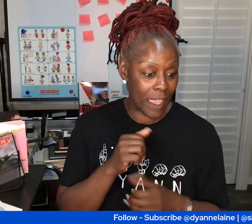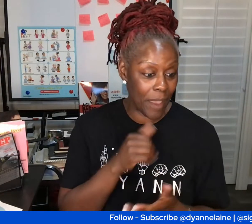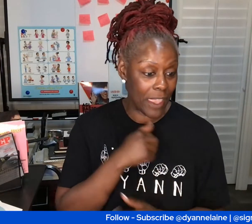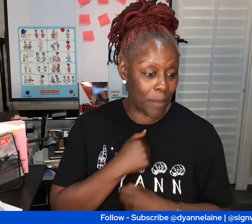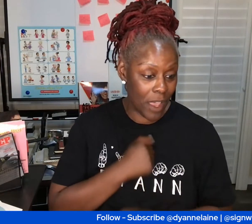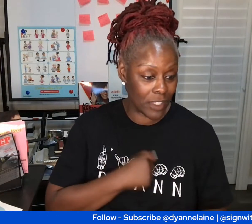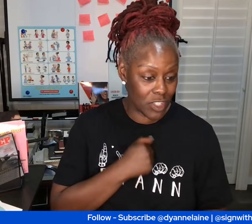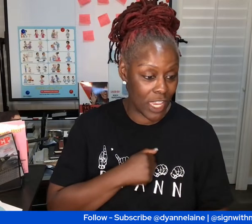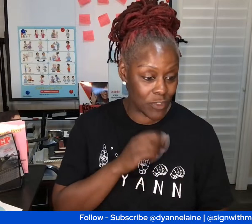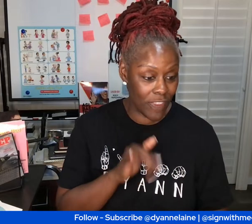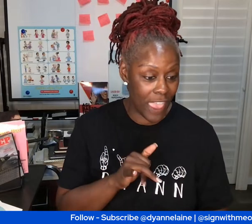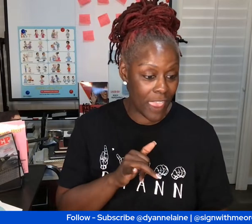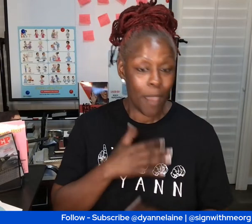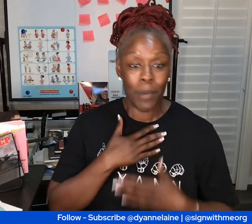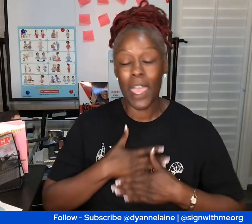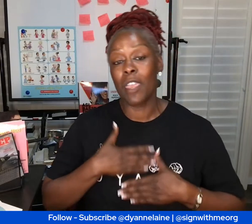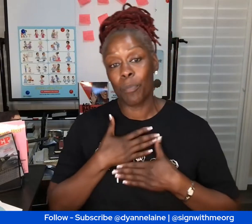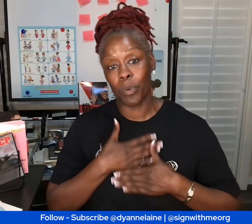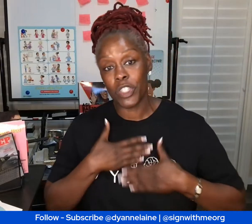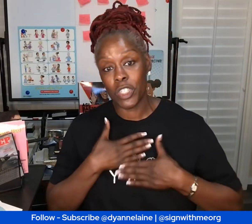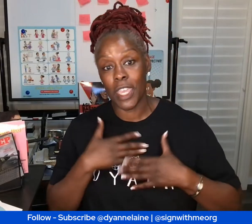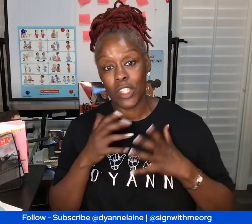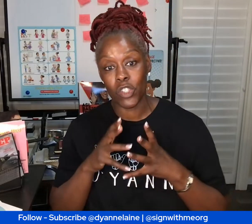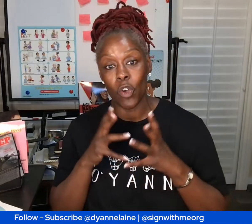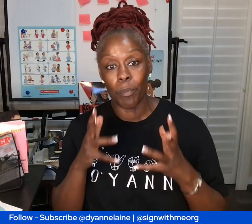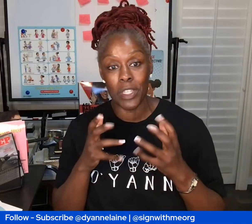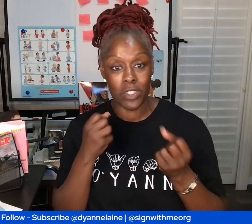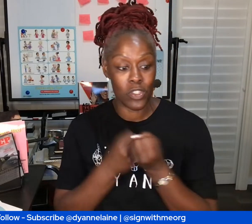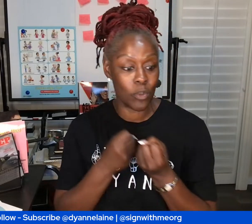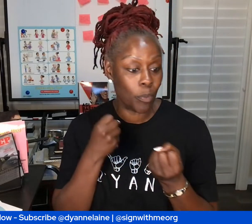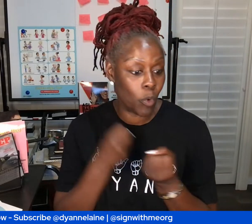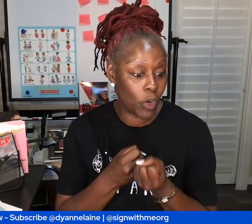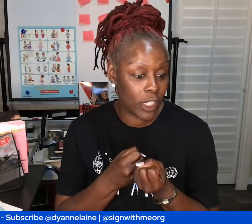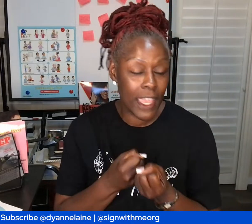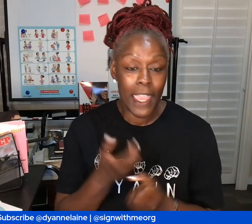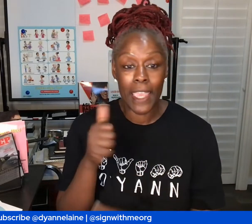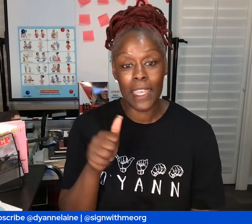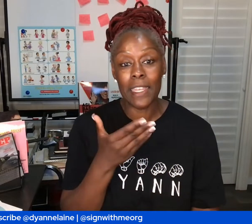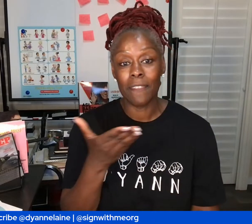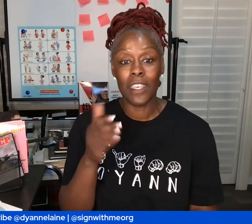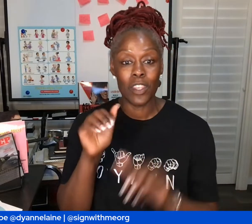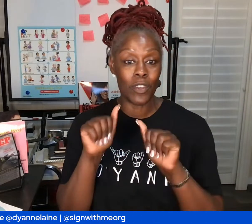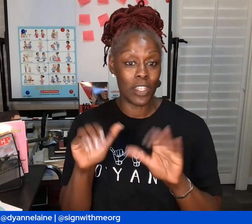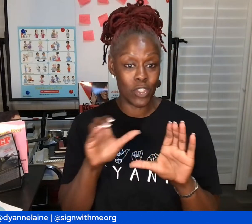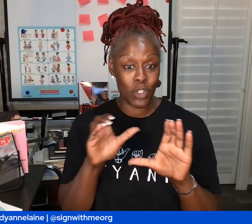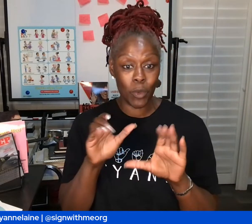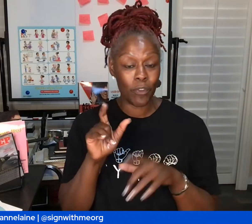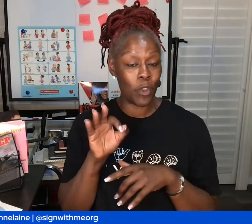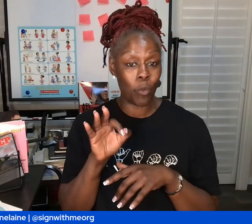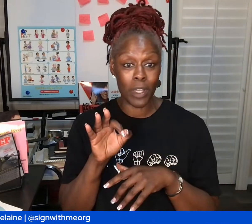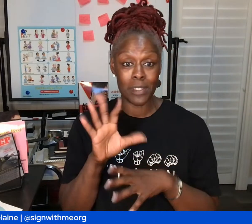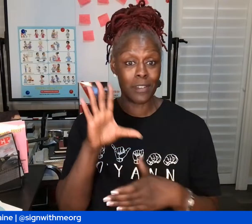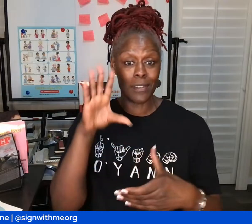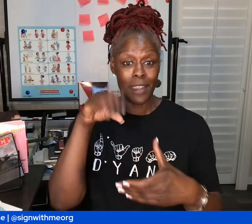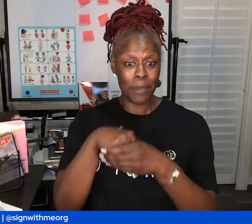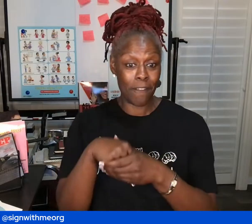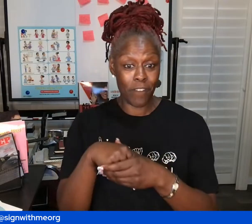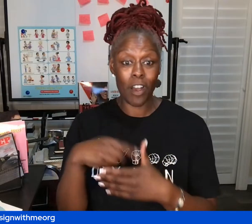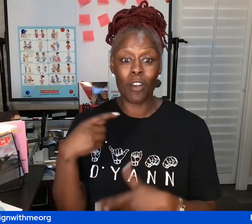I apologize for that, but I appreciate so much the support, and anything you can do if you want to be involved